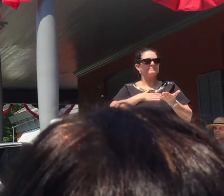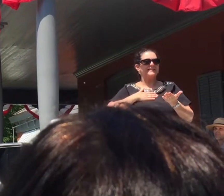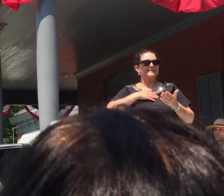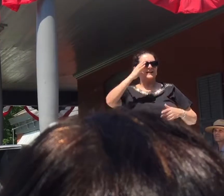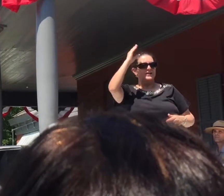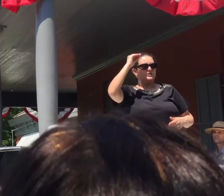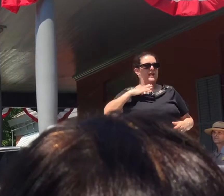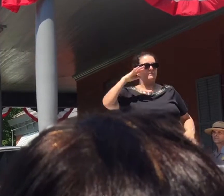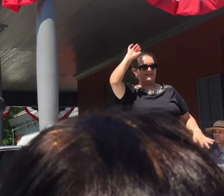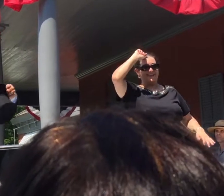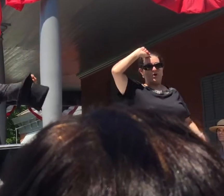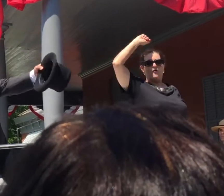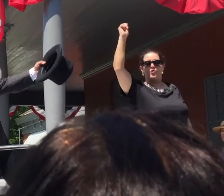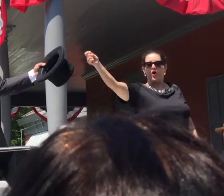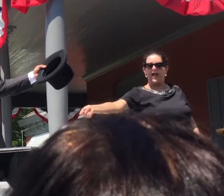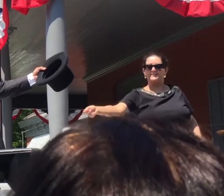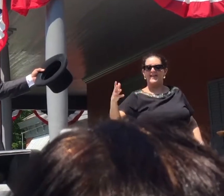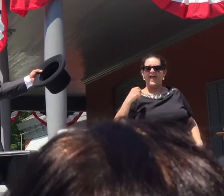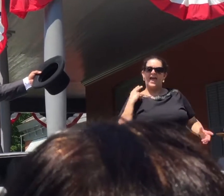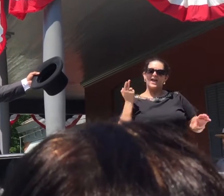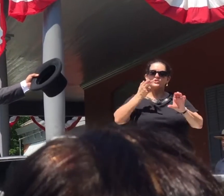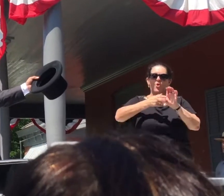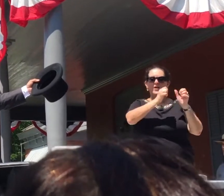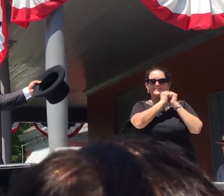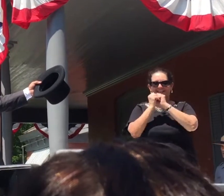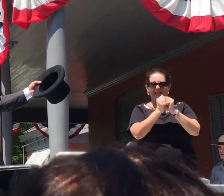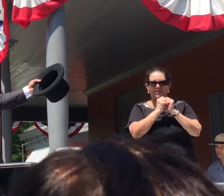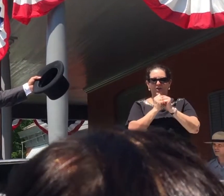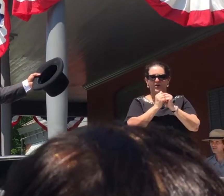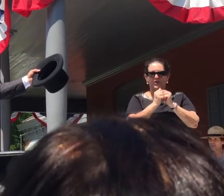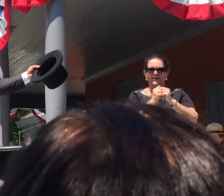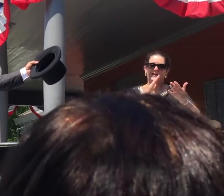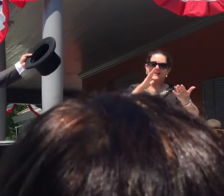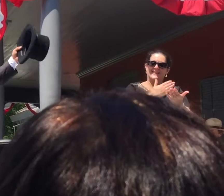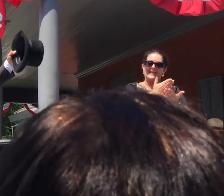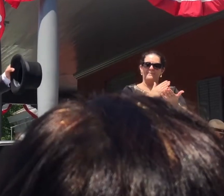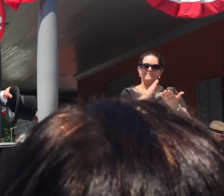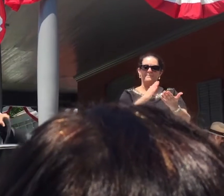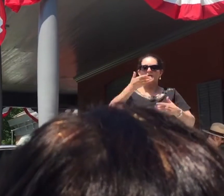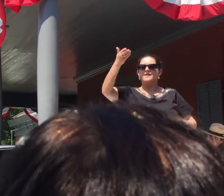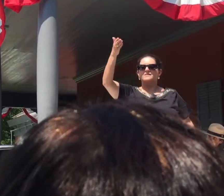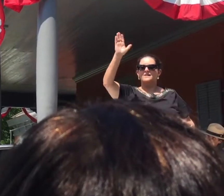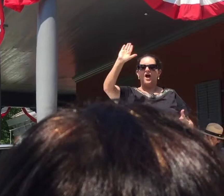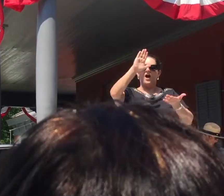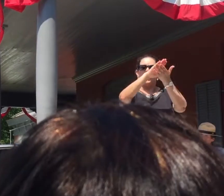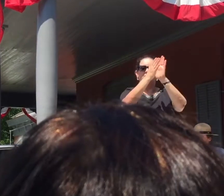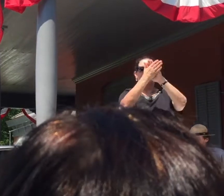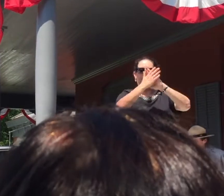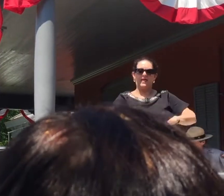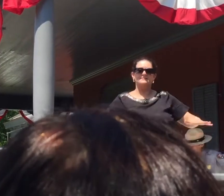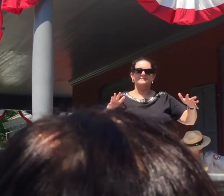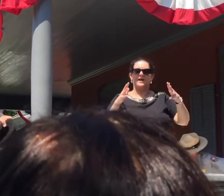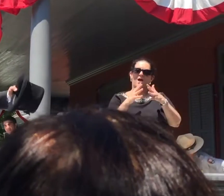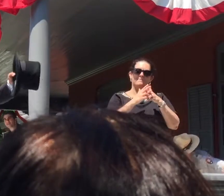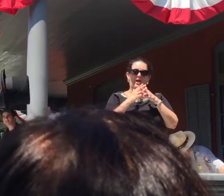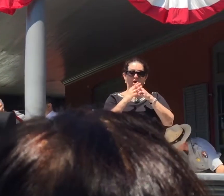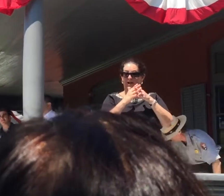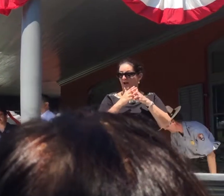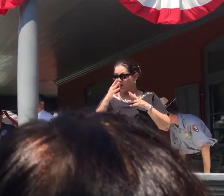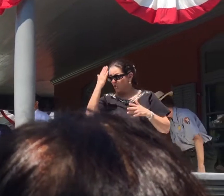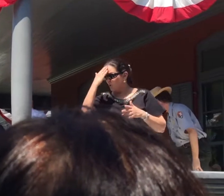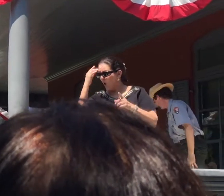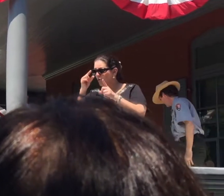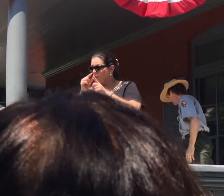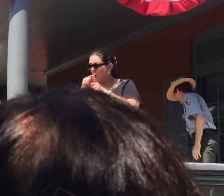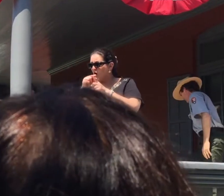Gentlemen, take off your hats. Let's join together in the great hymn, God Bless America. You know the